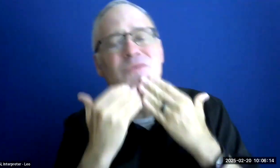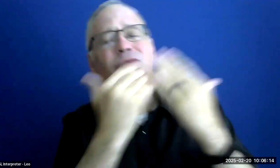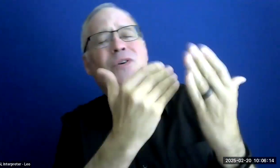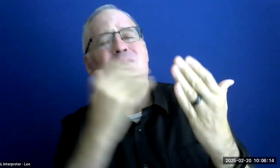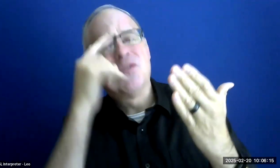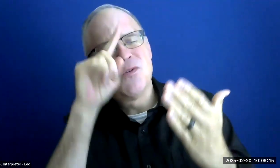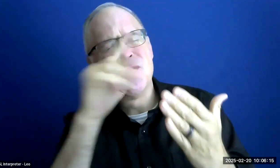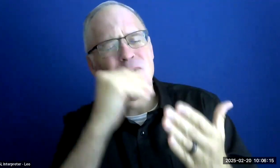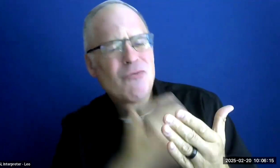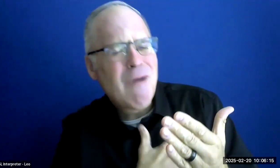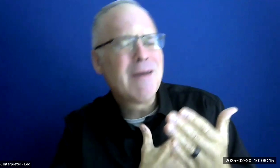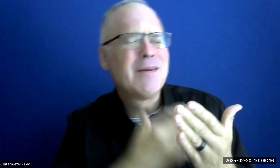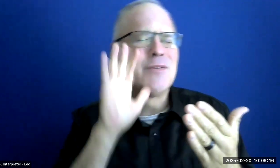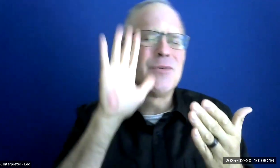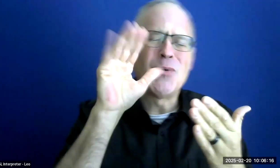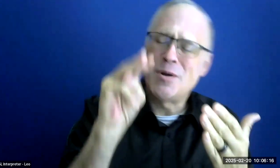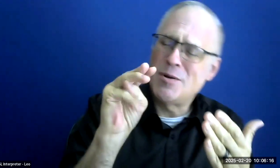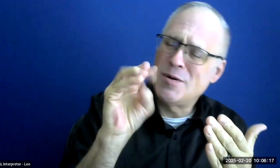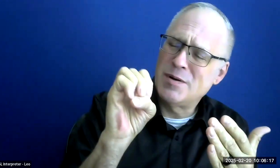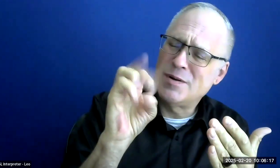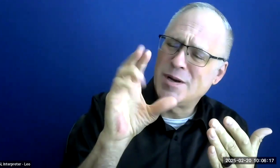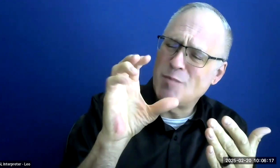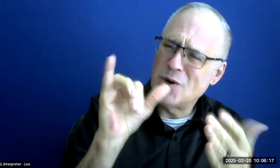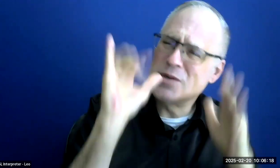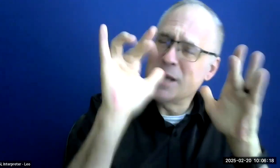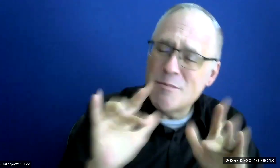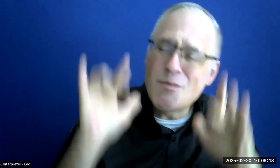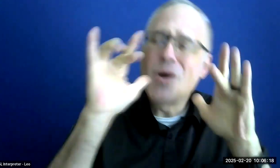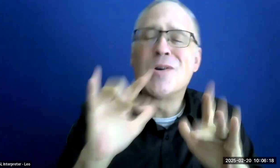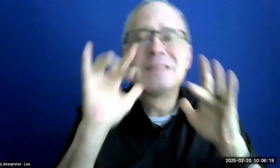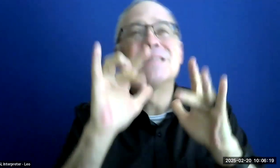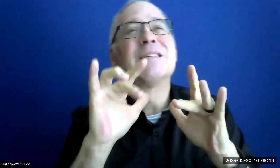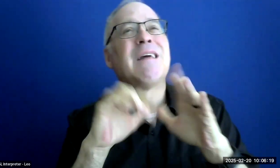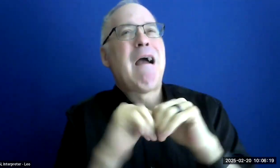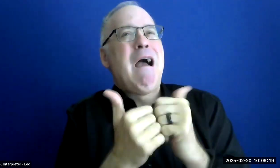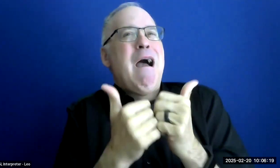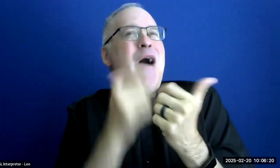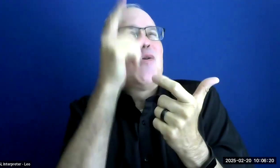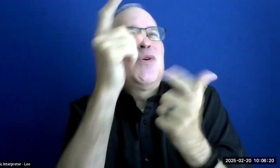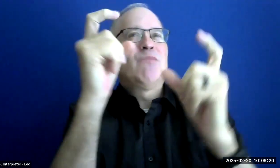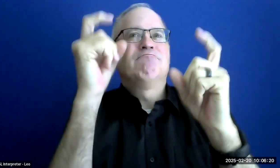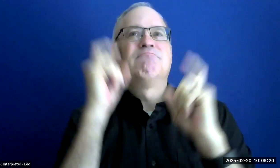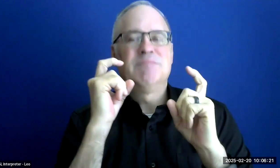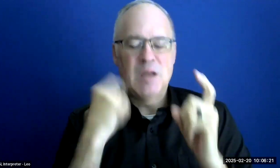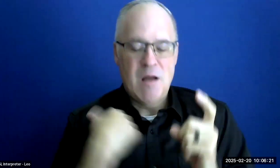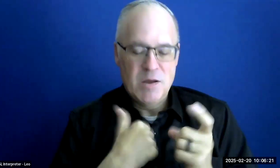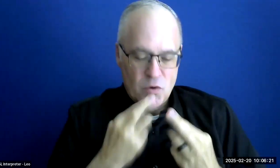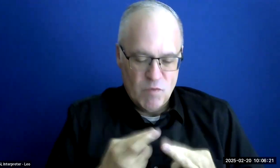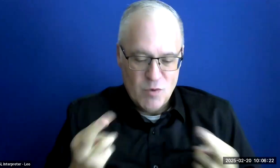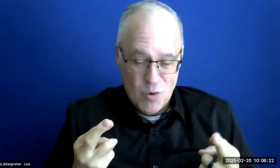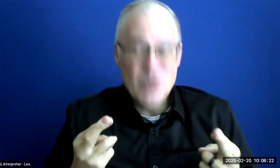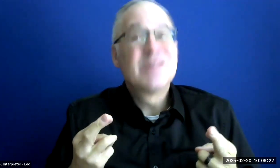your mercy. We're grateful for the ways in which you have resourced us so that we might